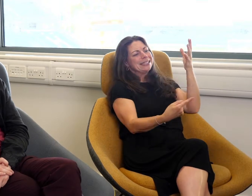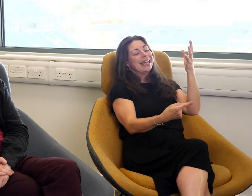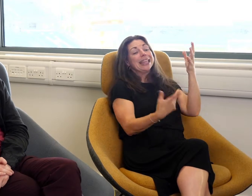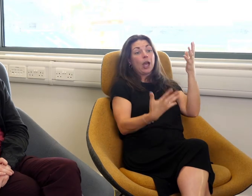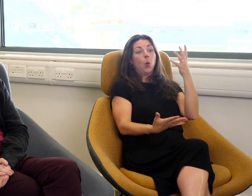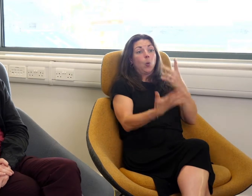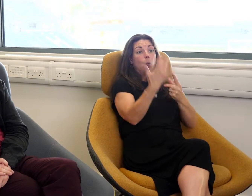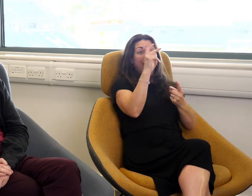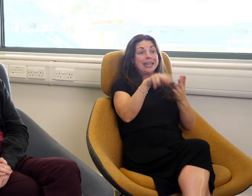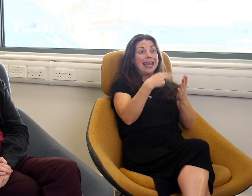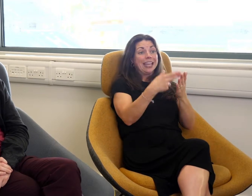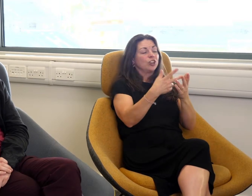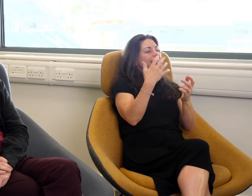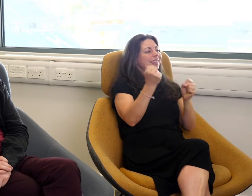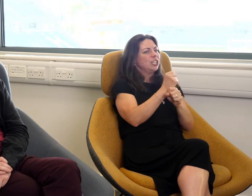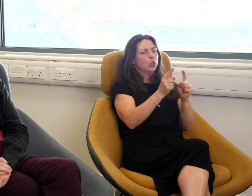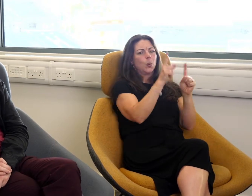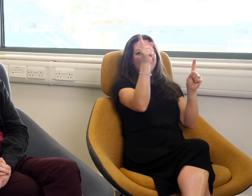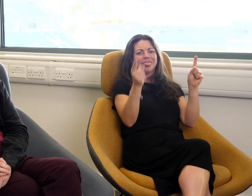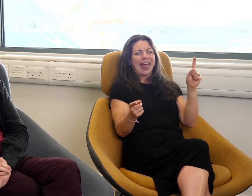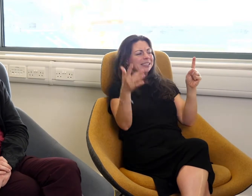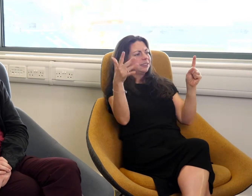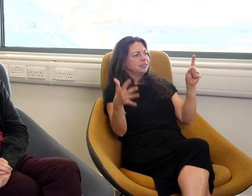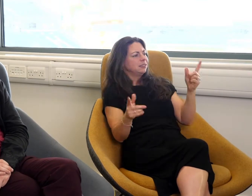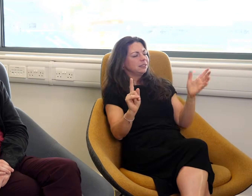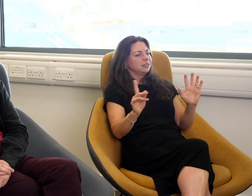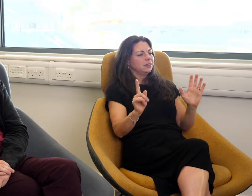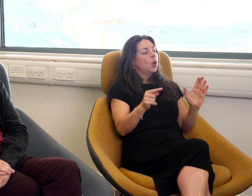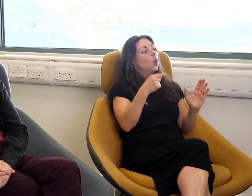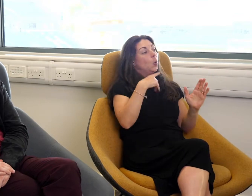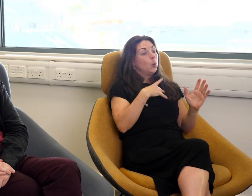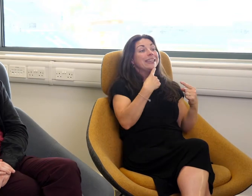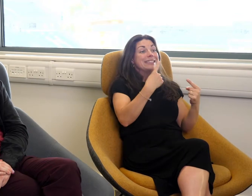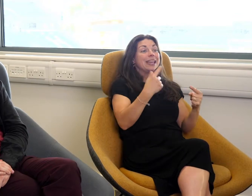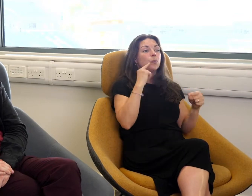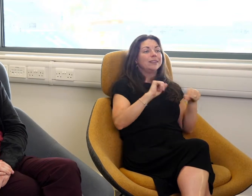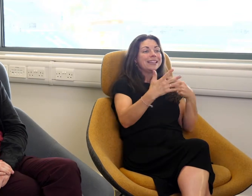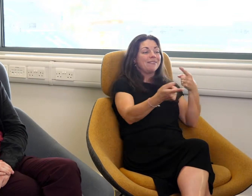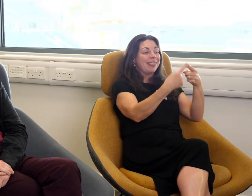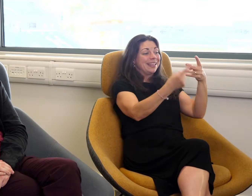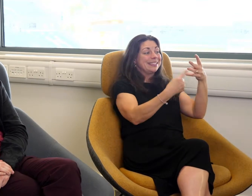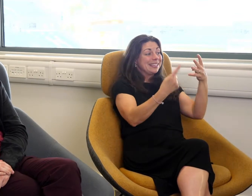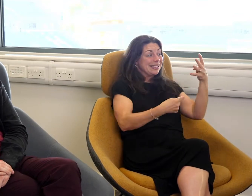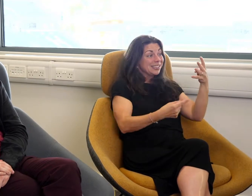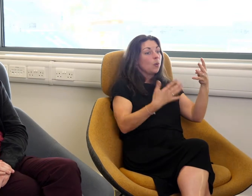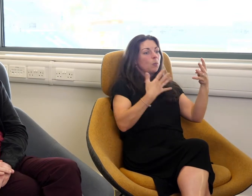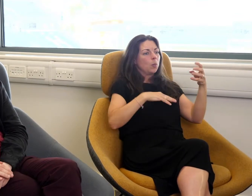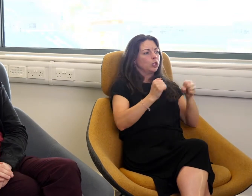that's absolutely not what we should be doing. It's very much about delivering what we said we'd deliver and making sure that it happens.